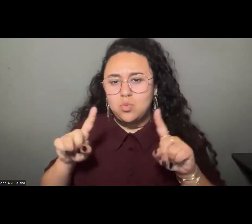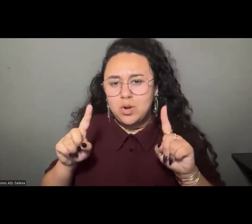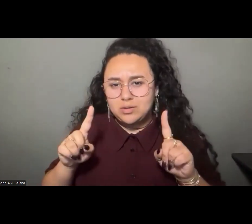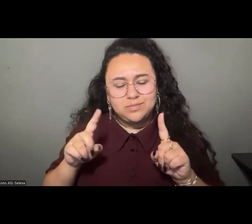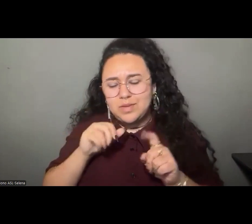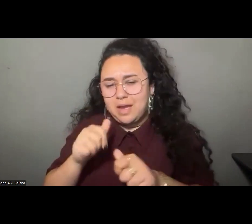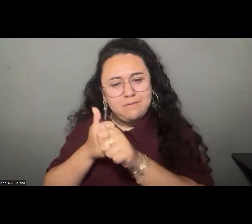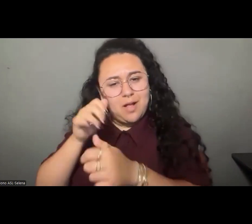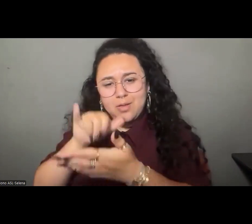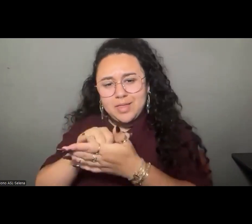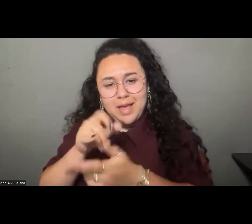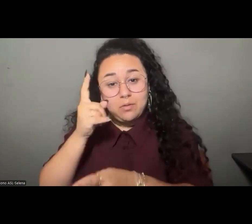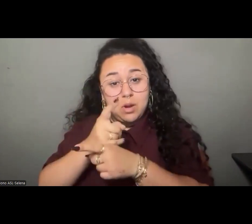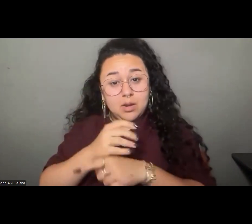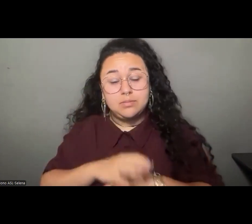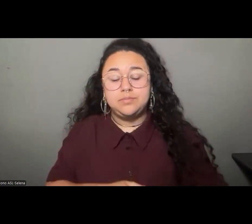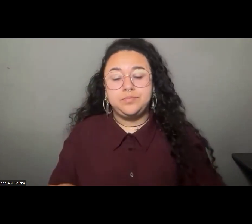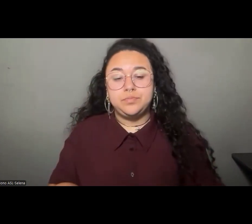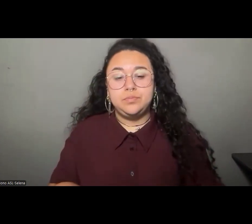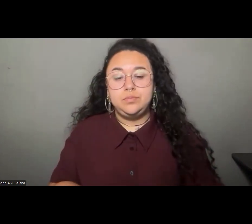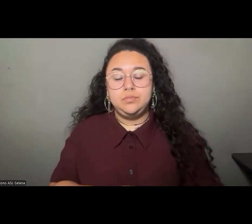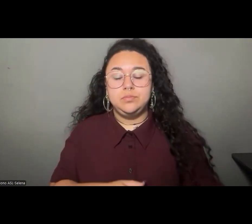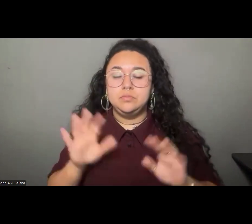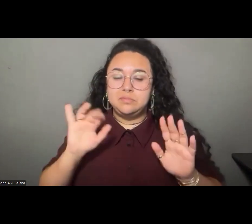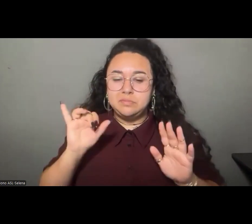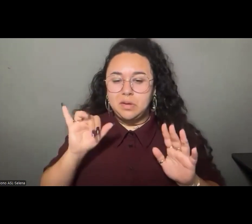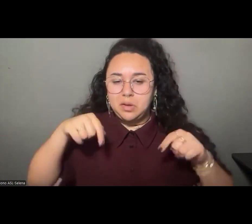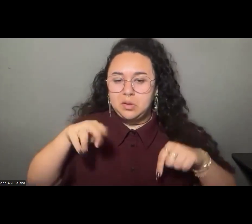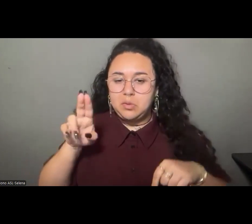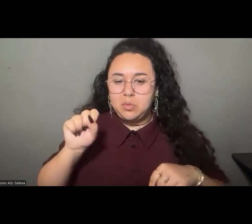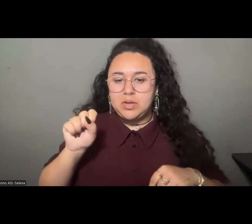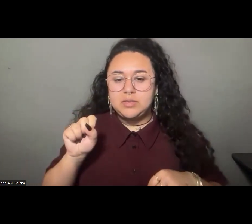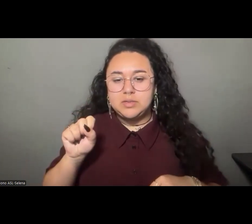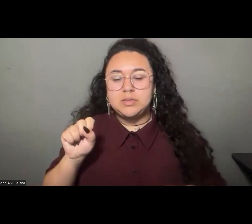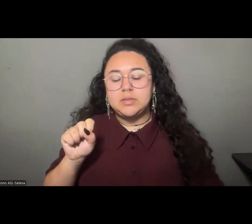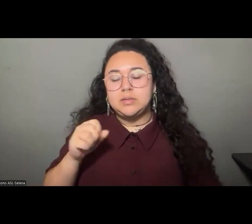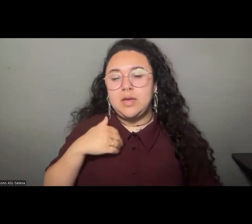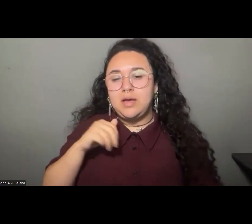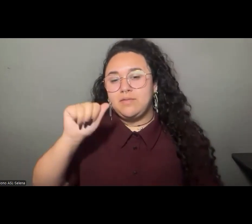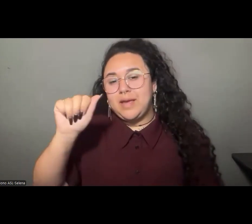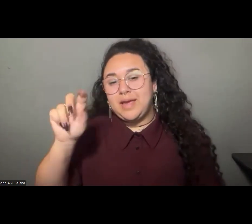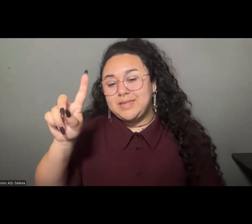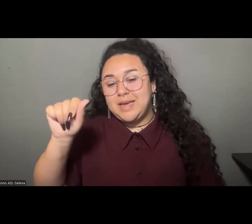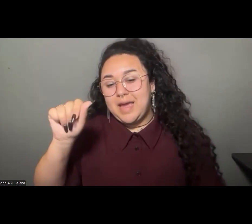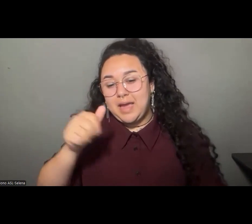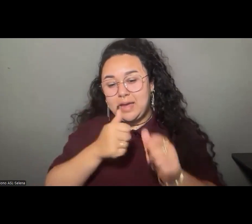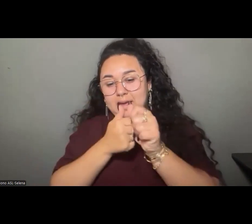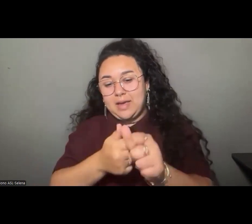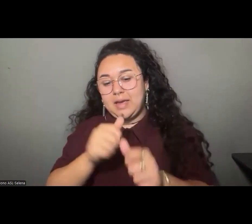And then you get into like, so in the United States, there's this idea of ADA compliance or the Americans with Disabilities Act,